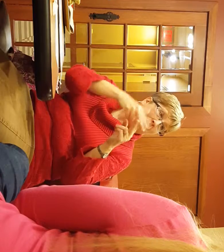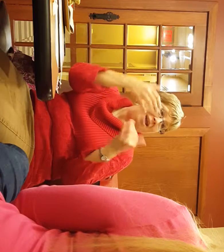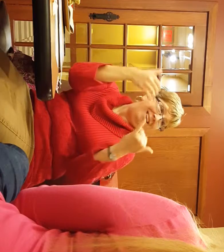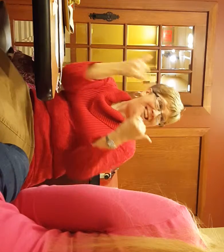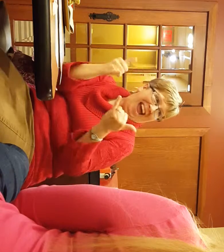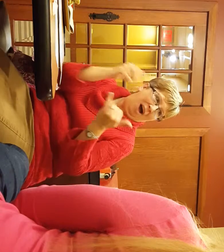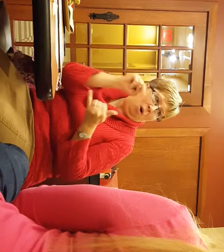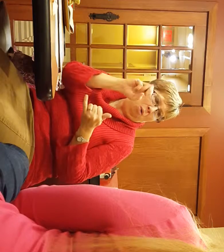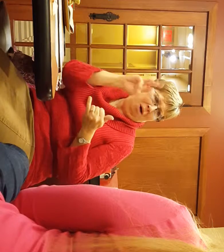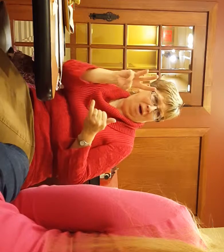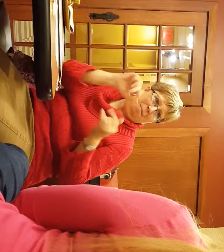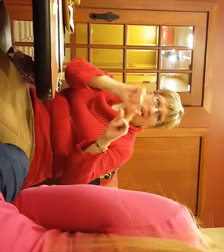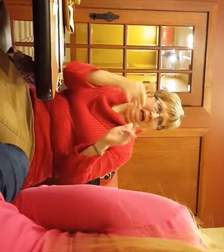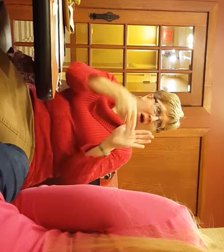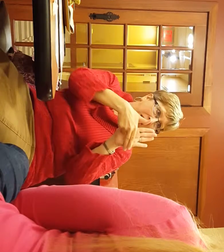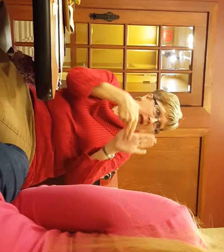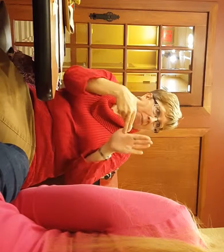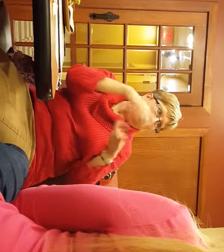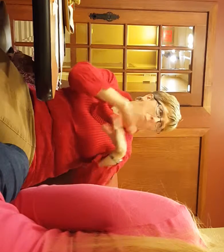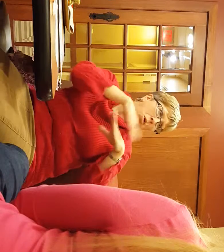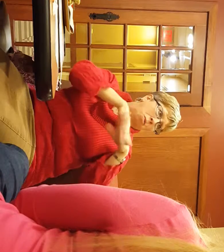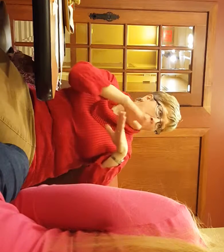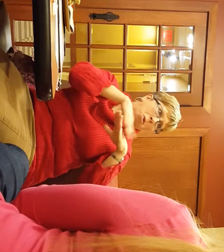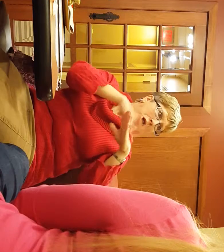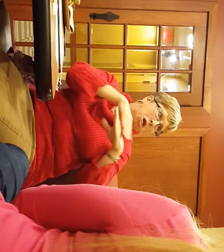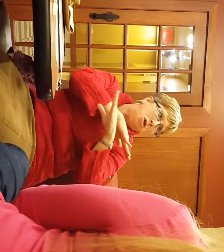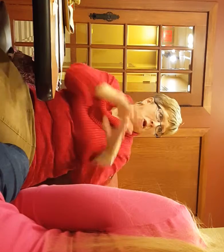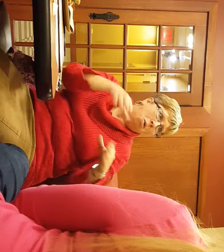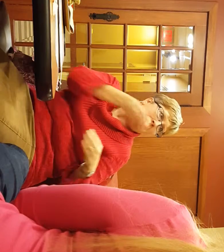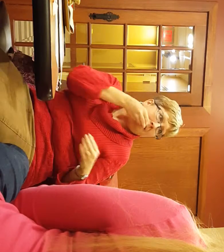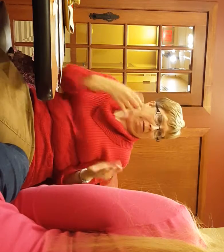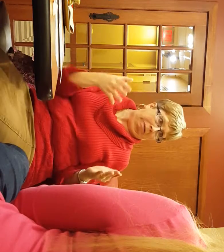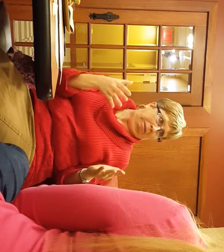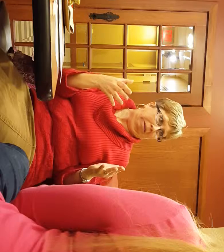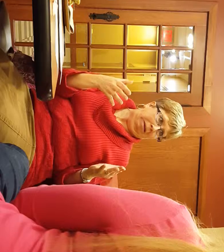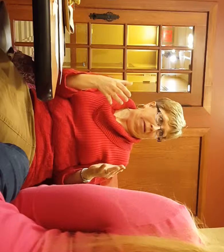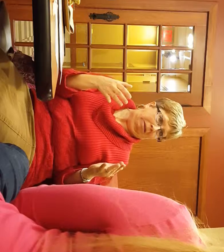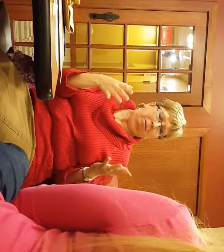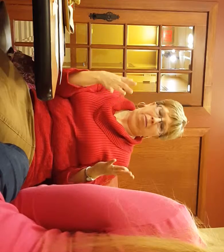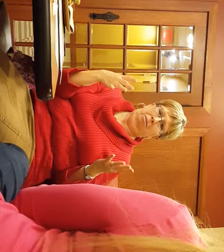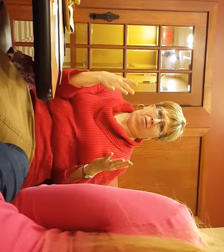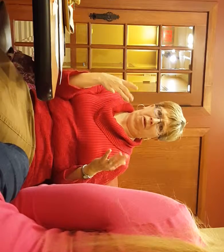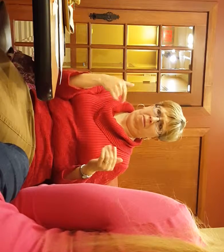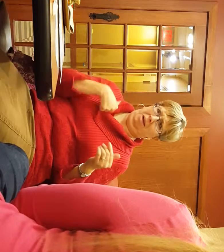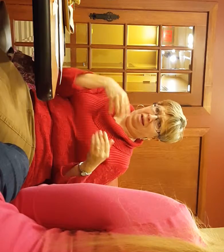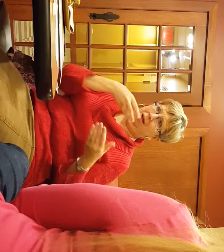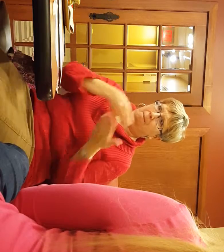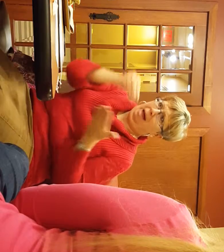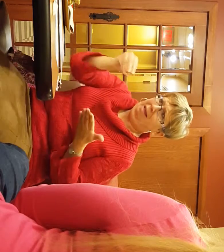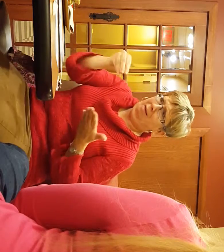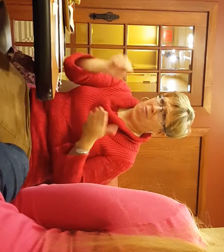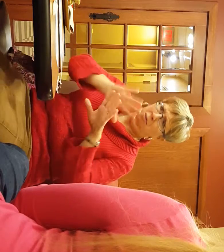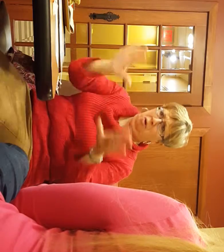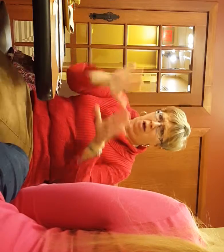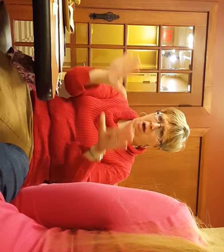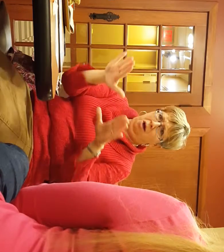whatnot. But that's what I was using, and I got them free. So I wasn't going to buy them. But my sister-in-law kept